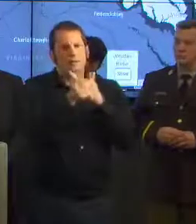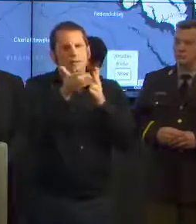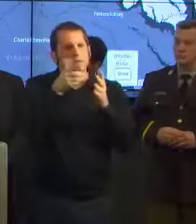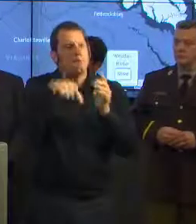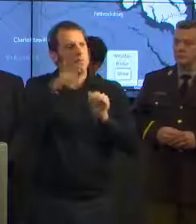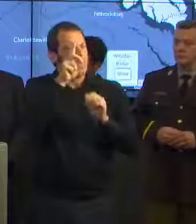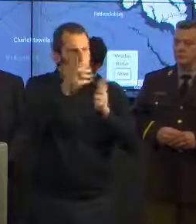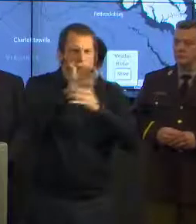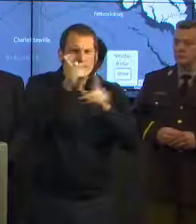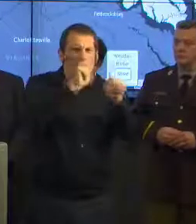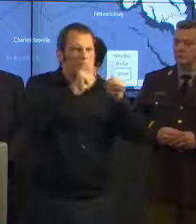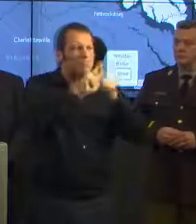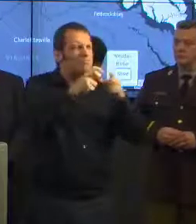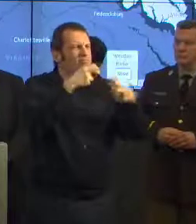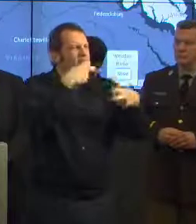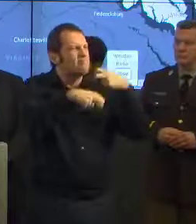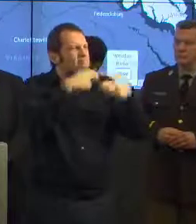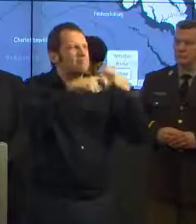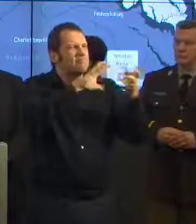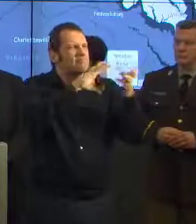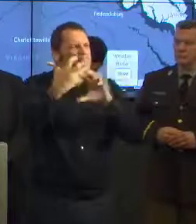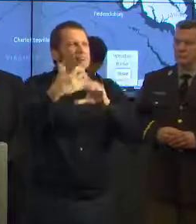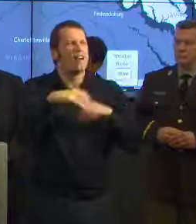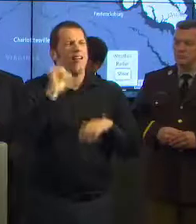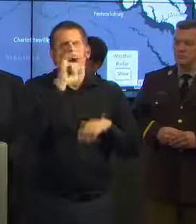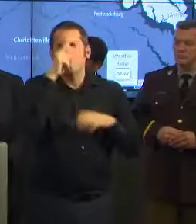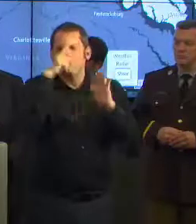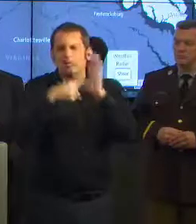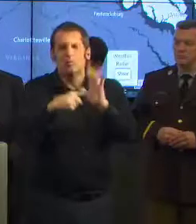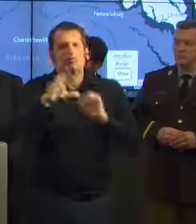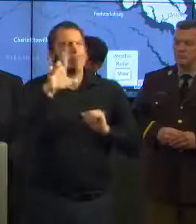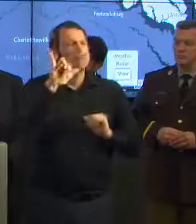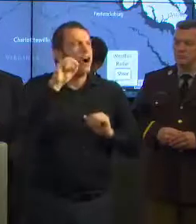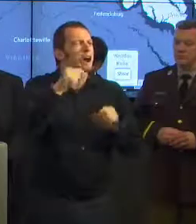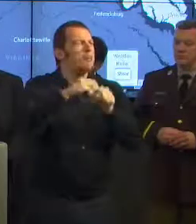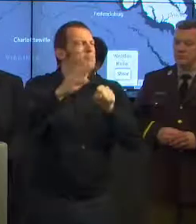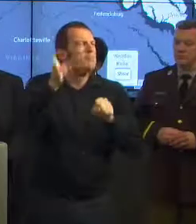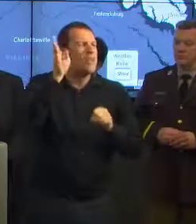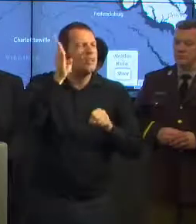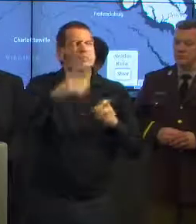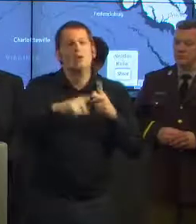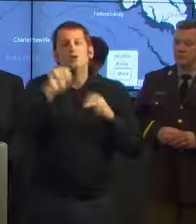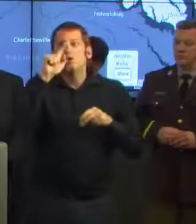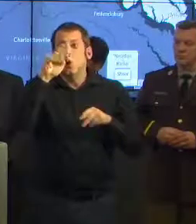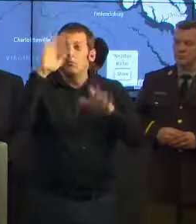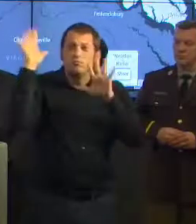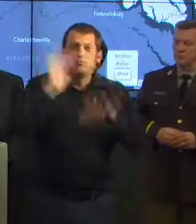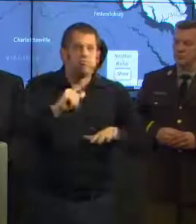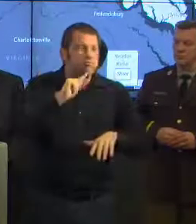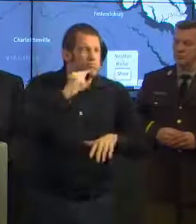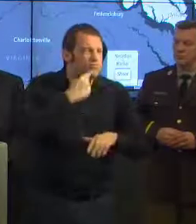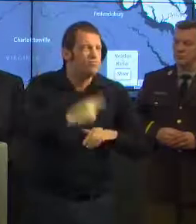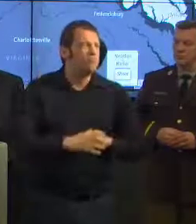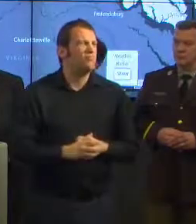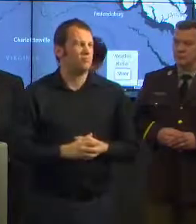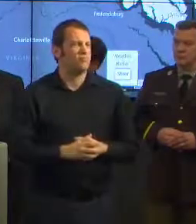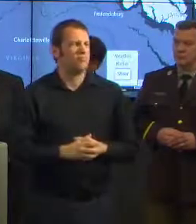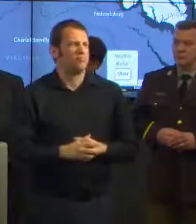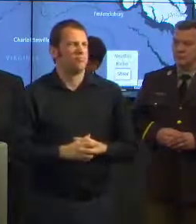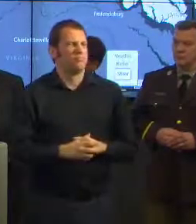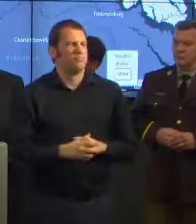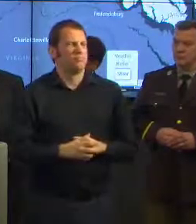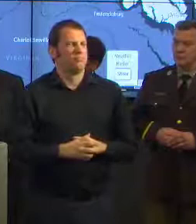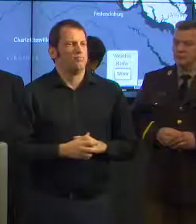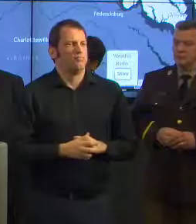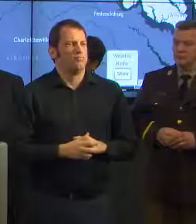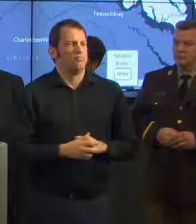the riots in Baltimore, just to name a few. He's been an integral part of our efforts to protect Marylanders from potential threats